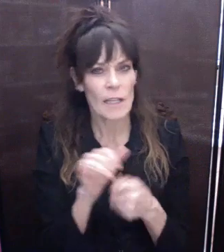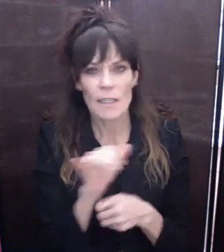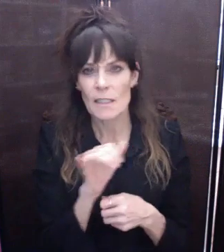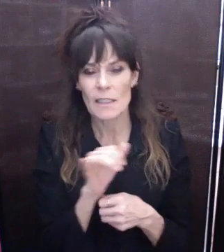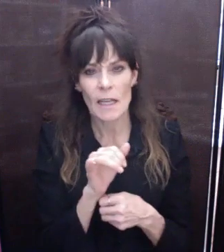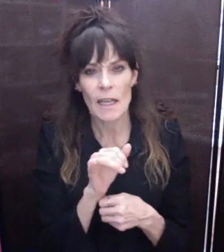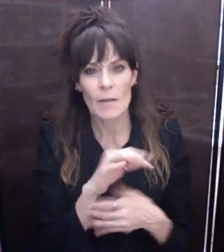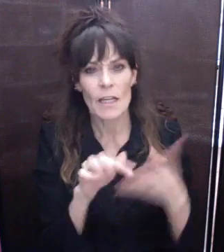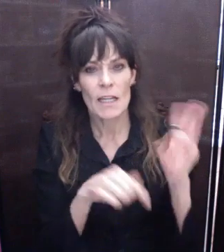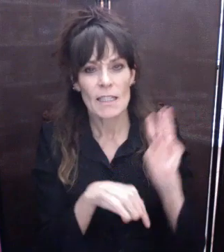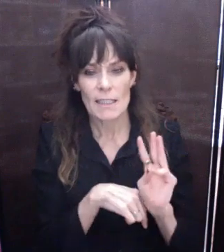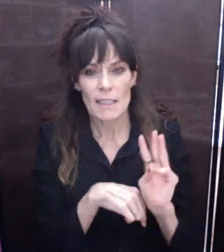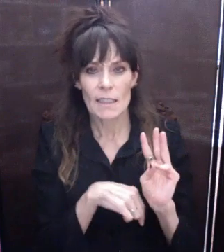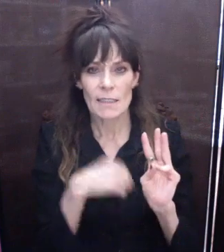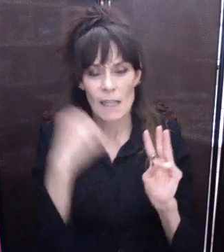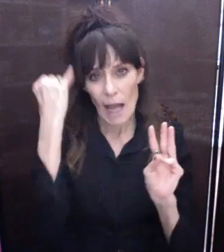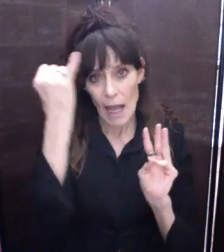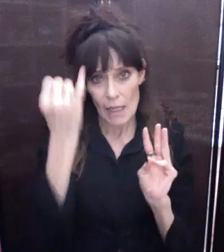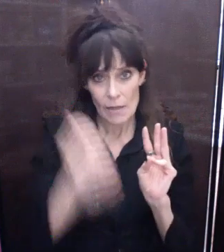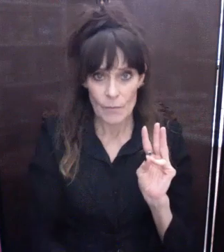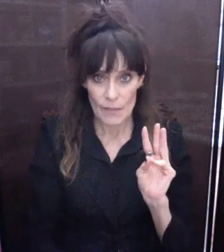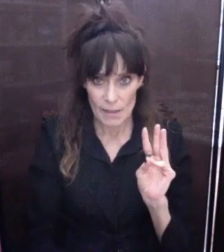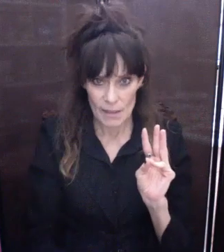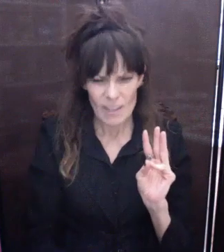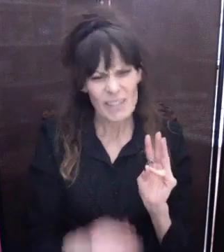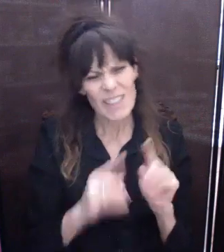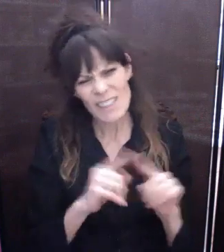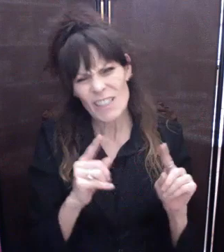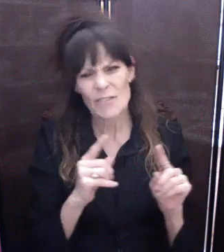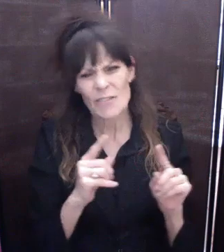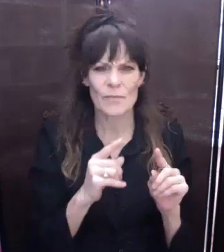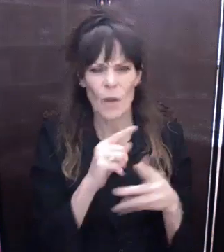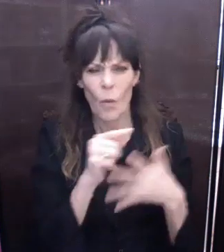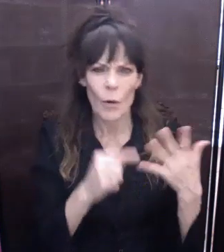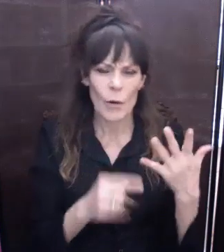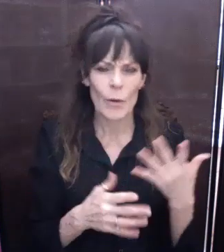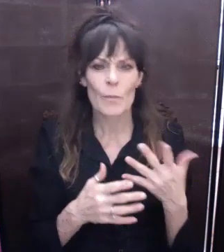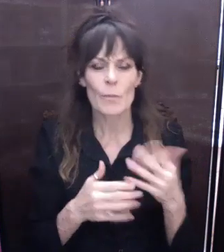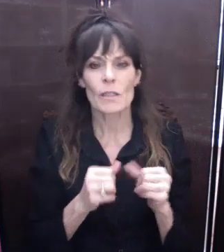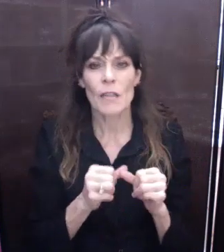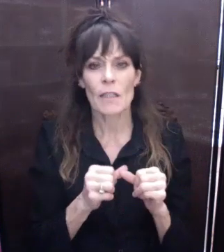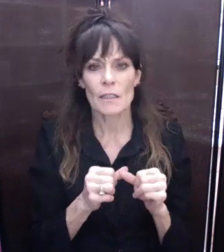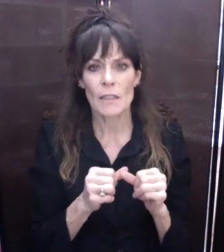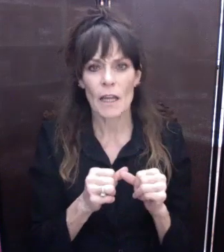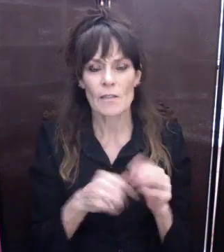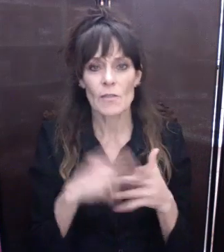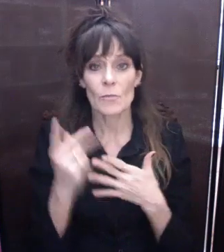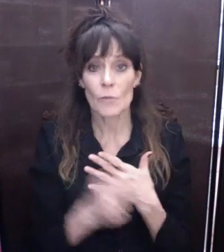6 items in a somewhat different order, but nonetheless, the program, the process